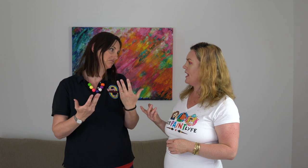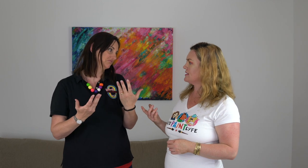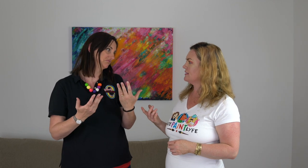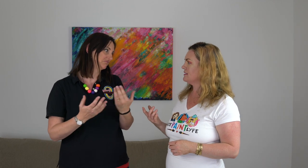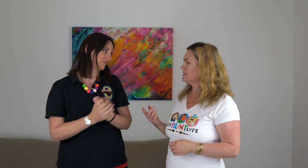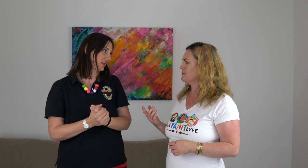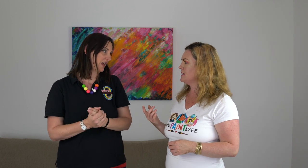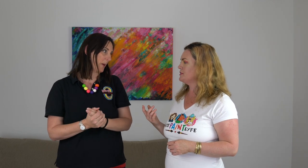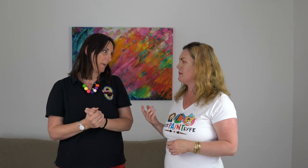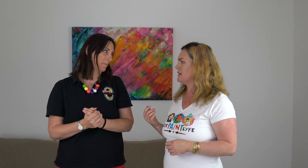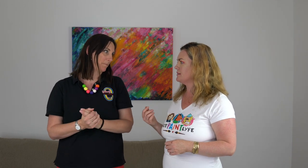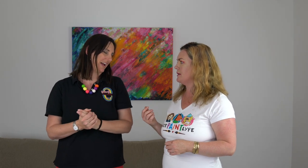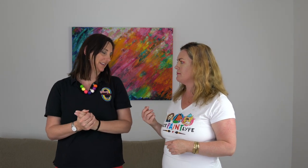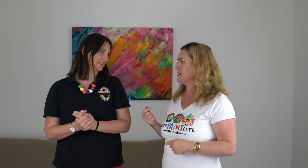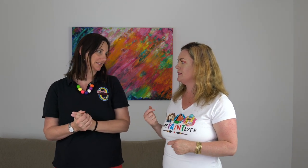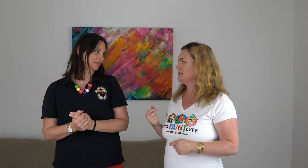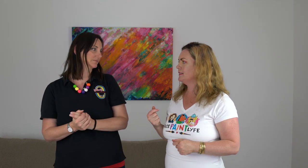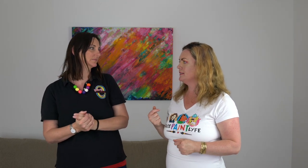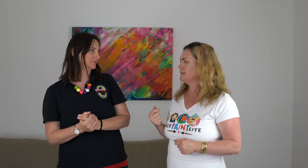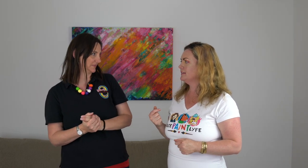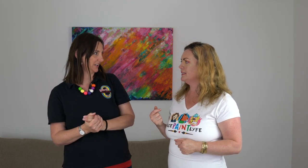Bat? Because we didn't do Bat. And Bat.